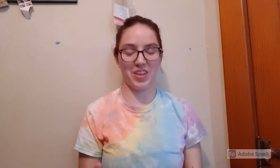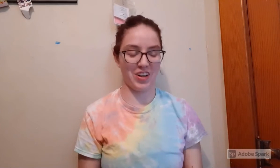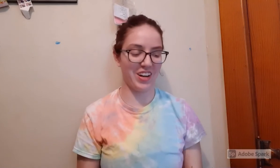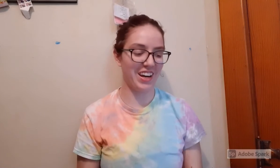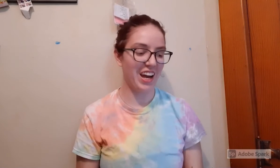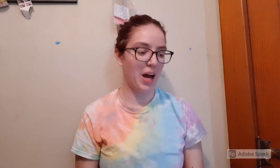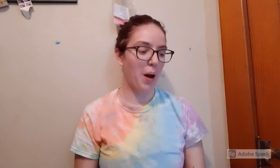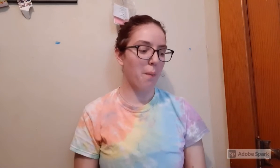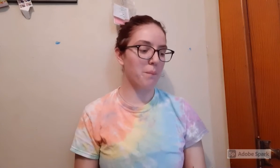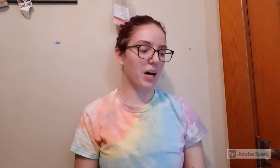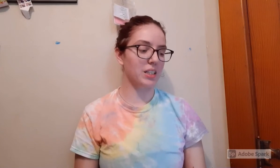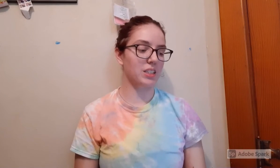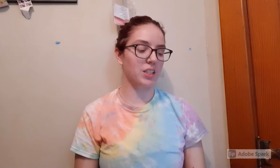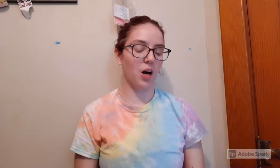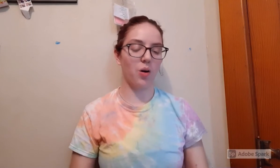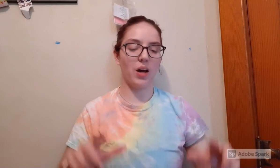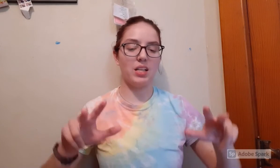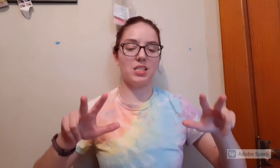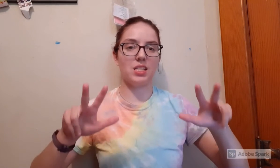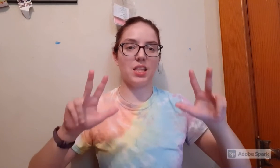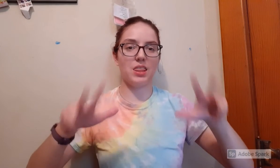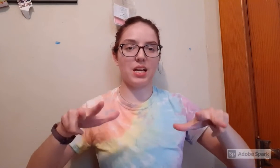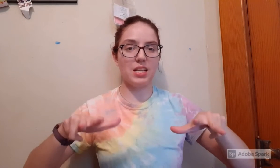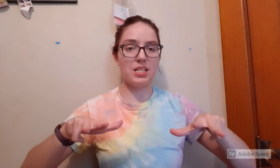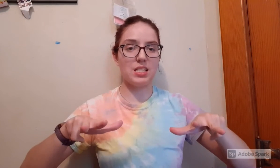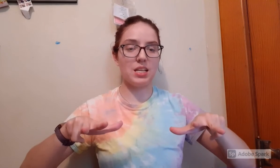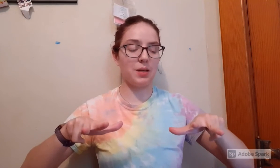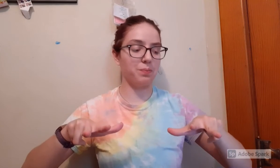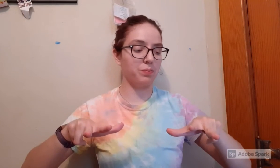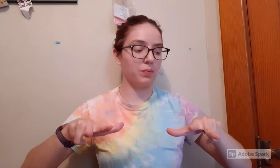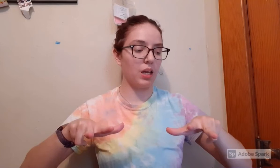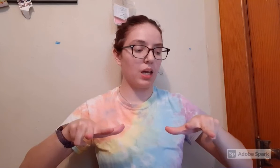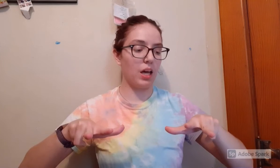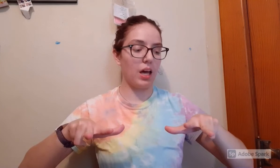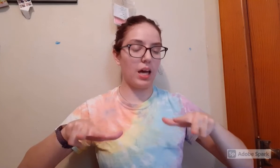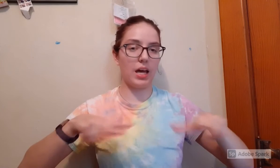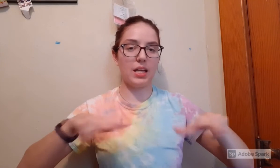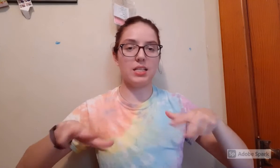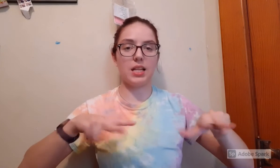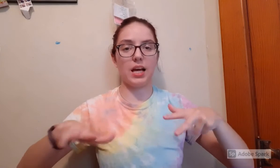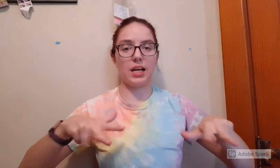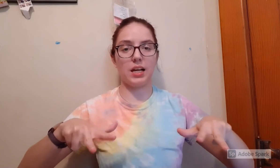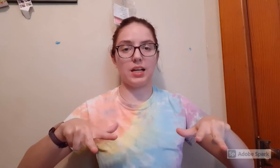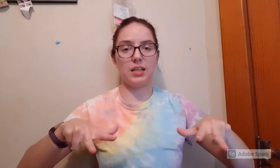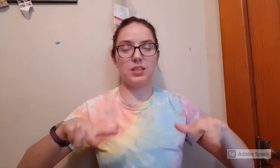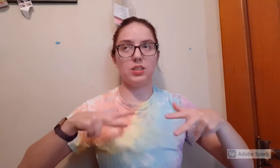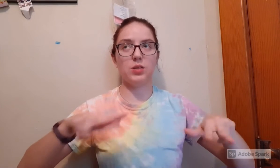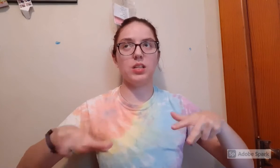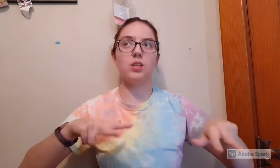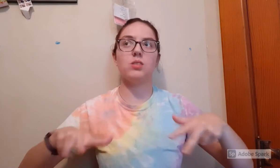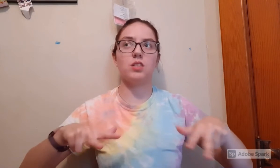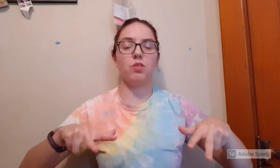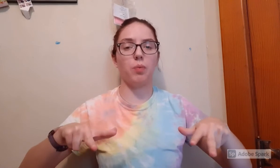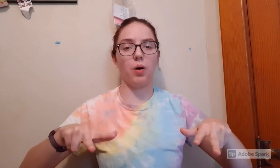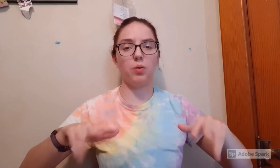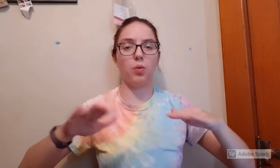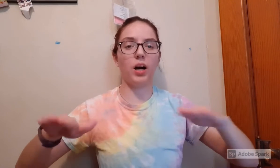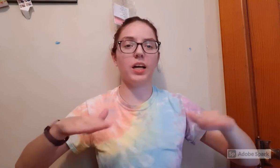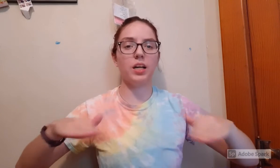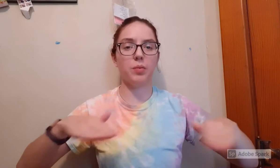other. But so it's this is like, you can use this for both. Walking can be